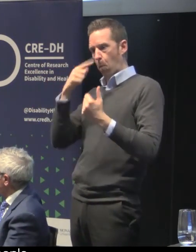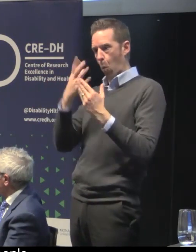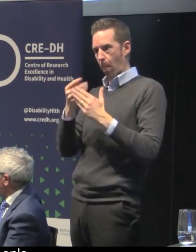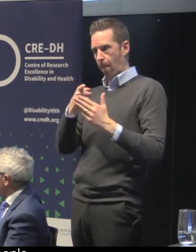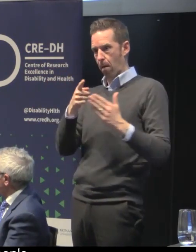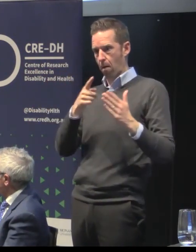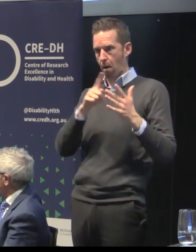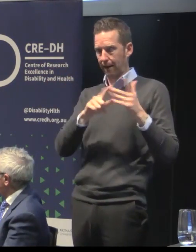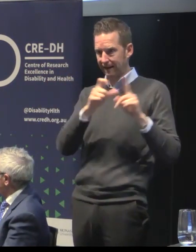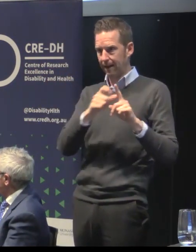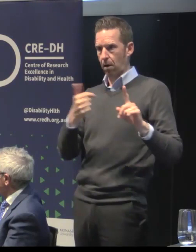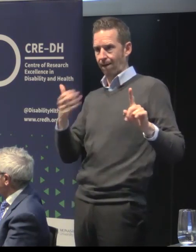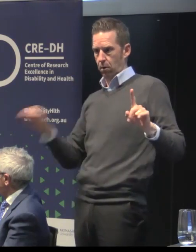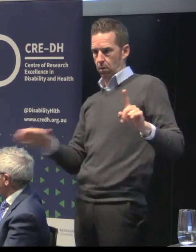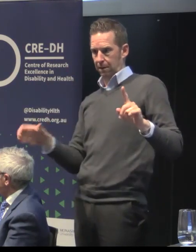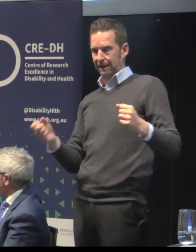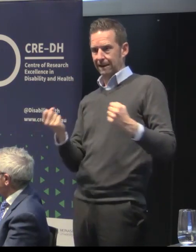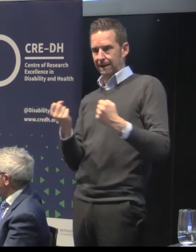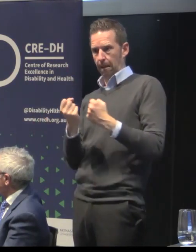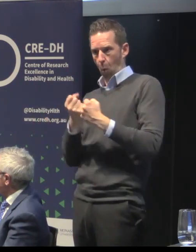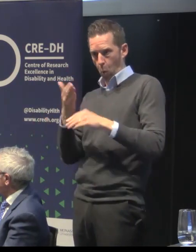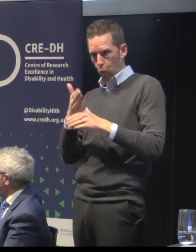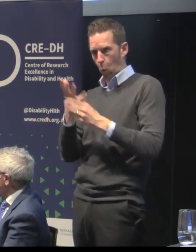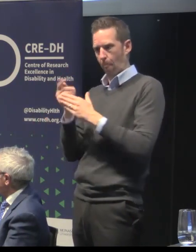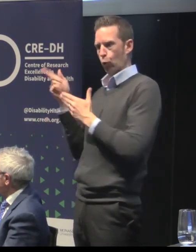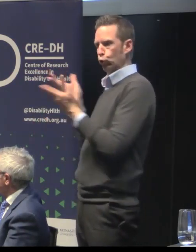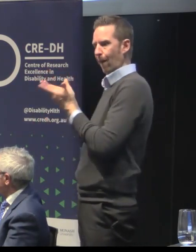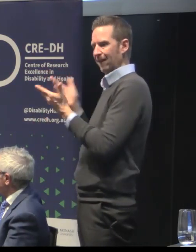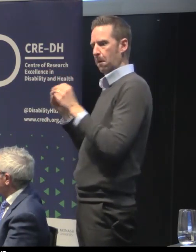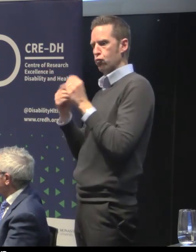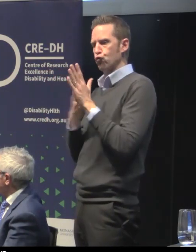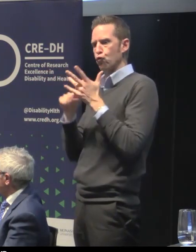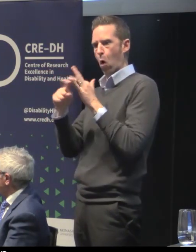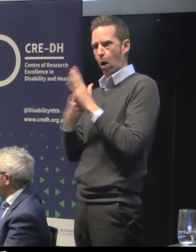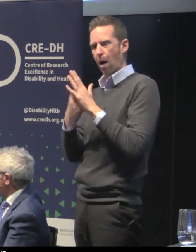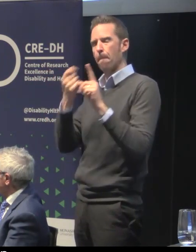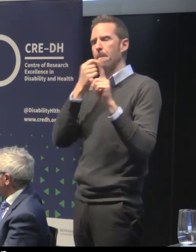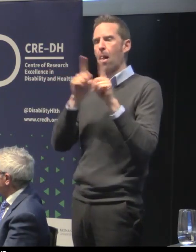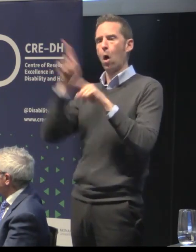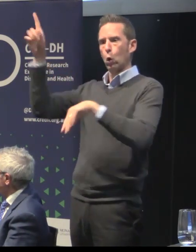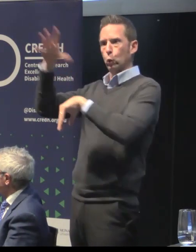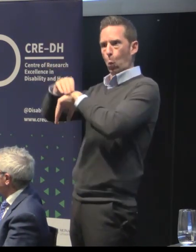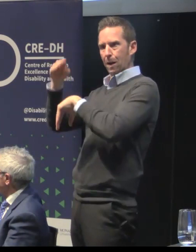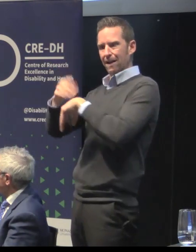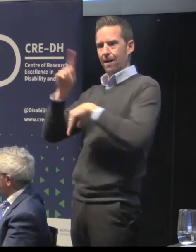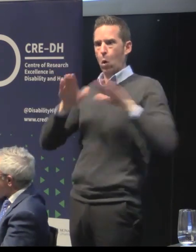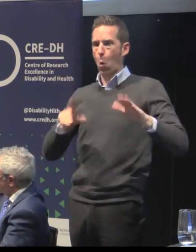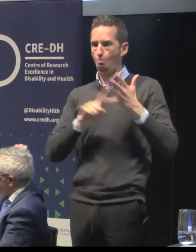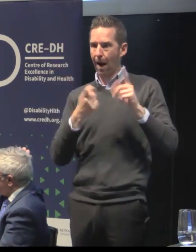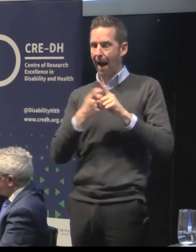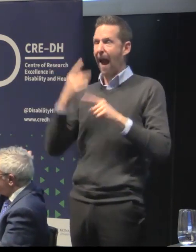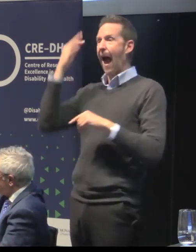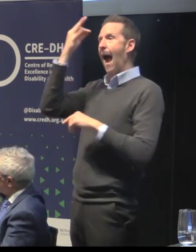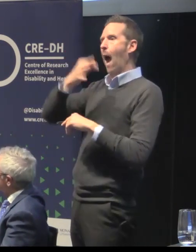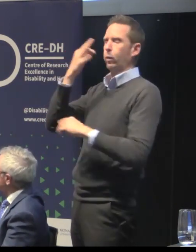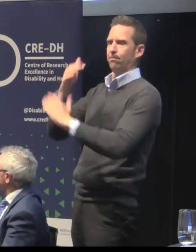using support workers, but as a service broker. And the big thing in Sweden, like in Britain, is that the hours and the entitlements have been